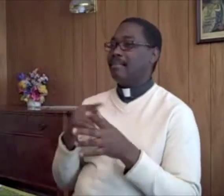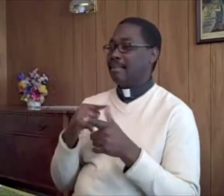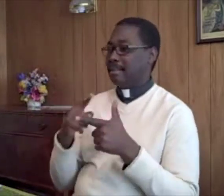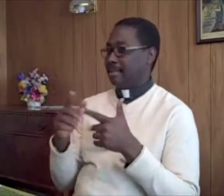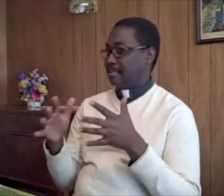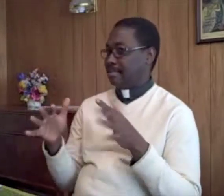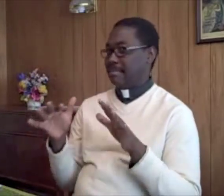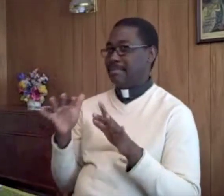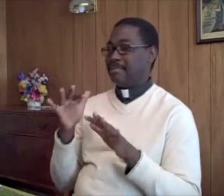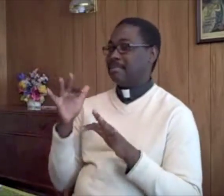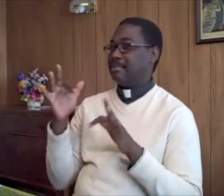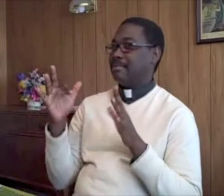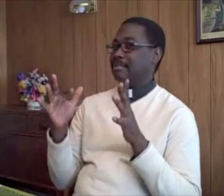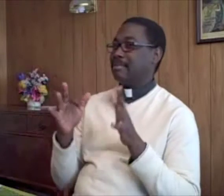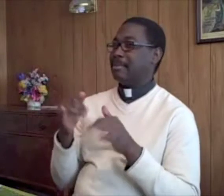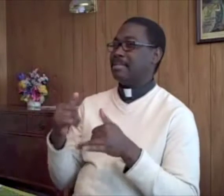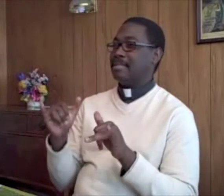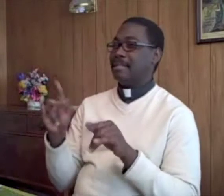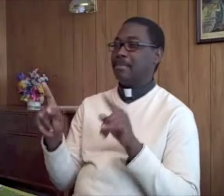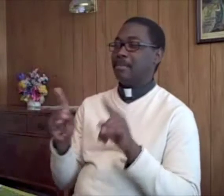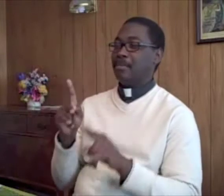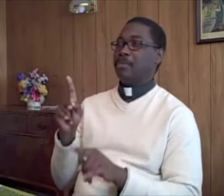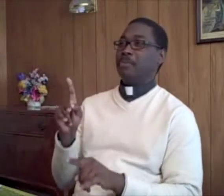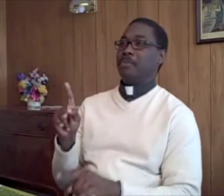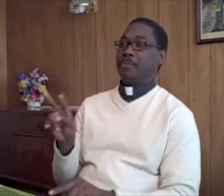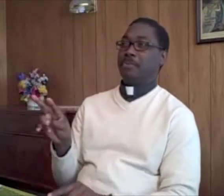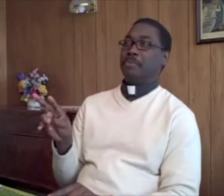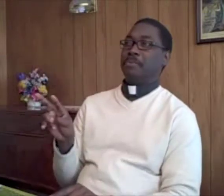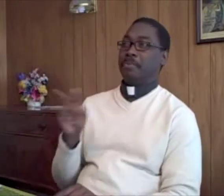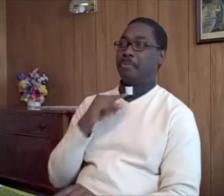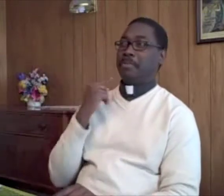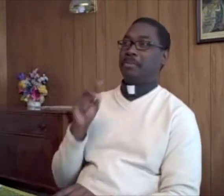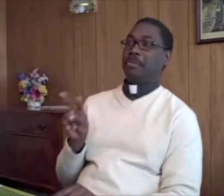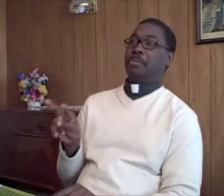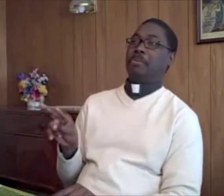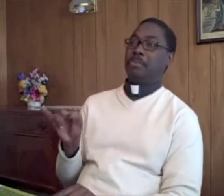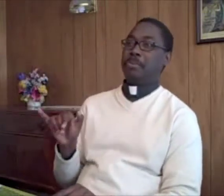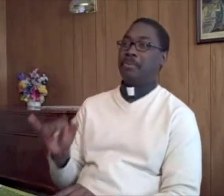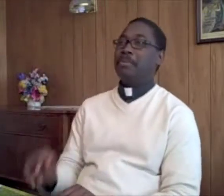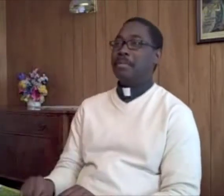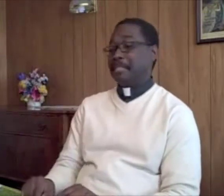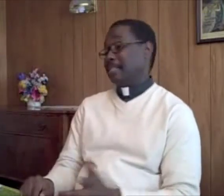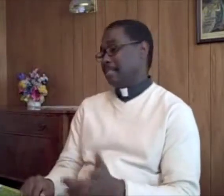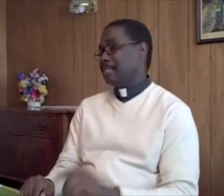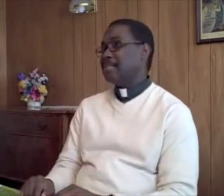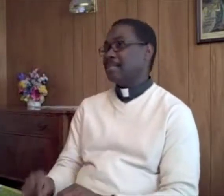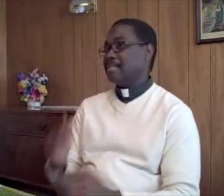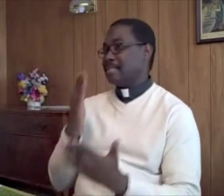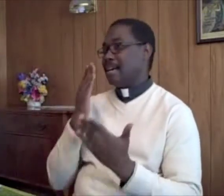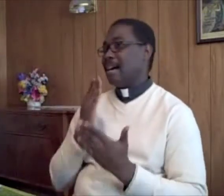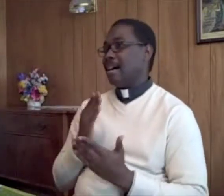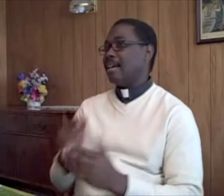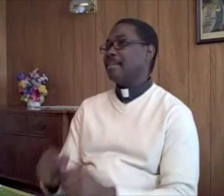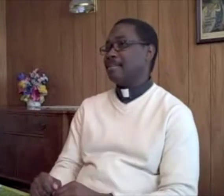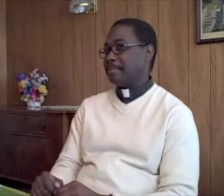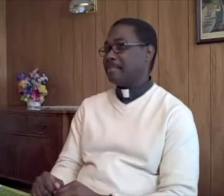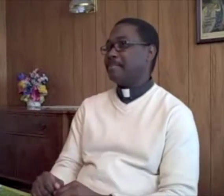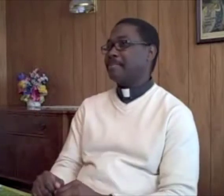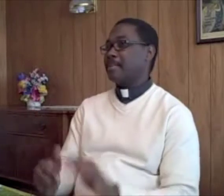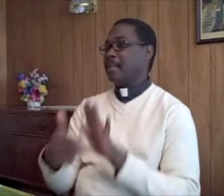in 2002 when all of that was in the media. And I think people still remember that and label priests because of that.